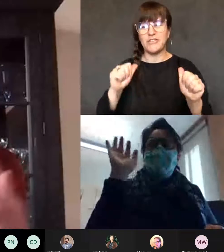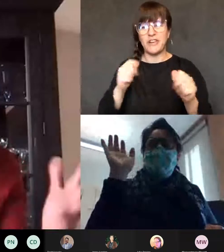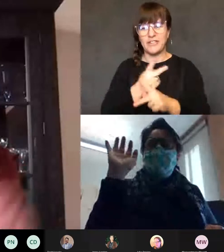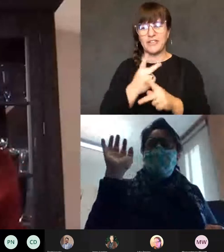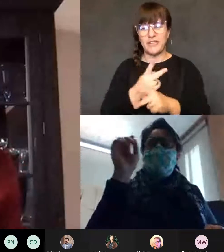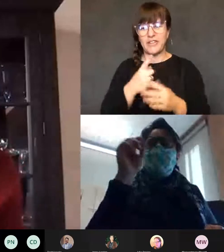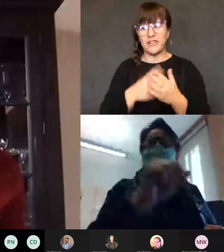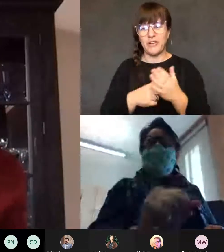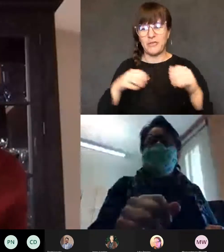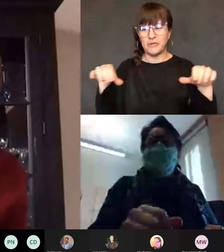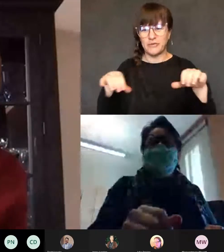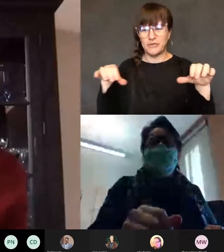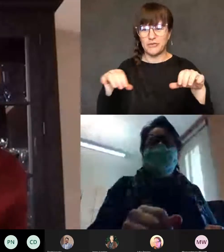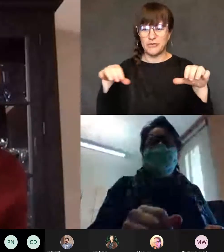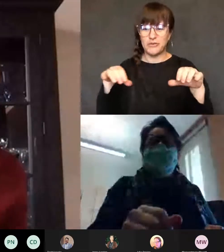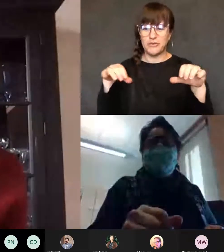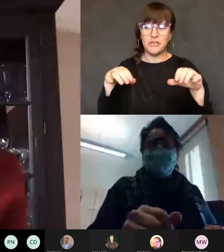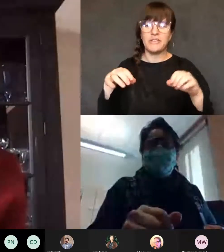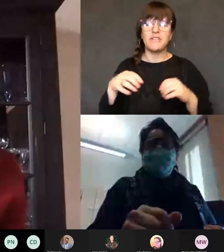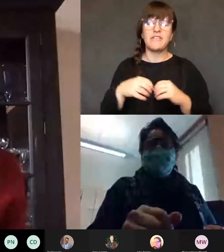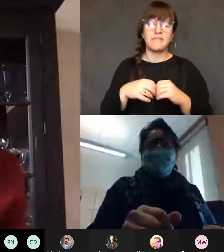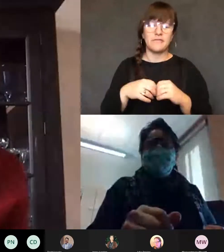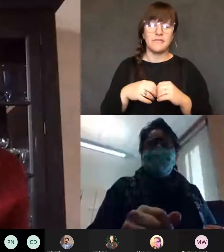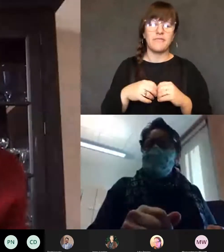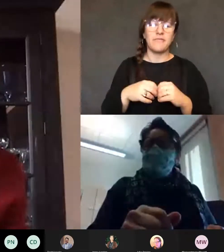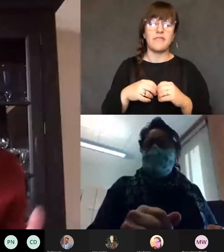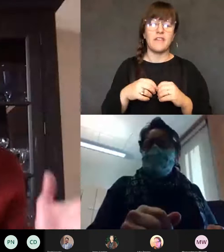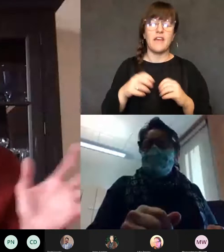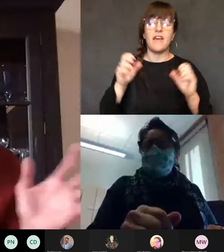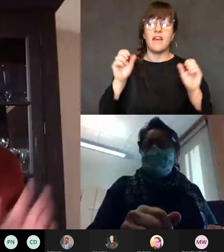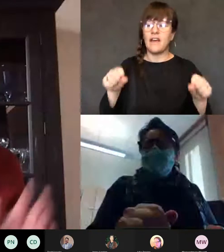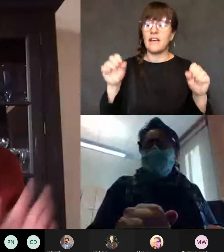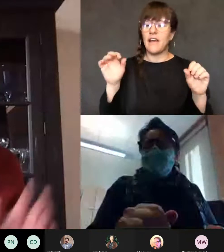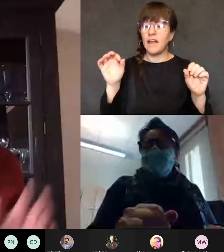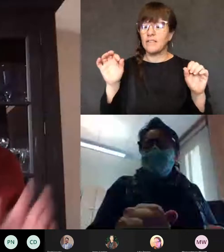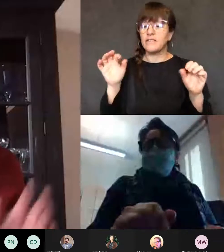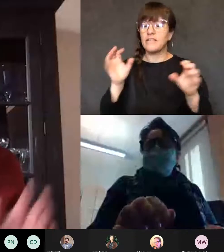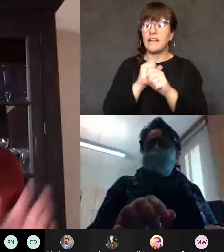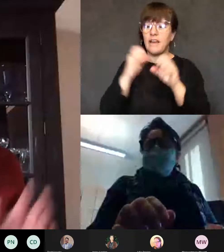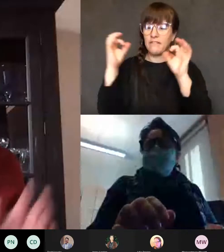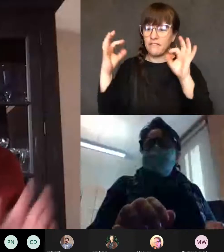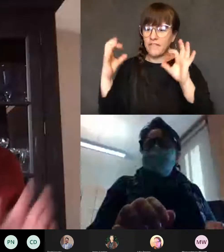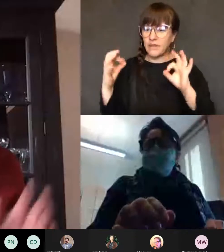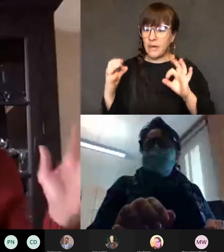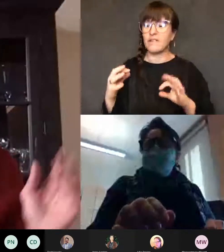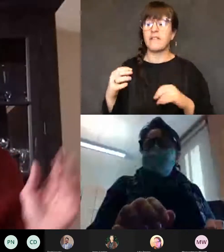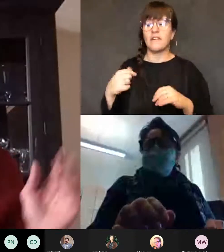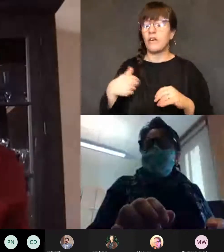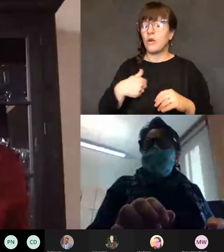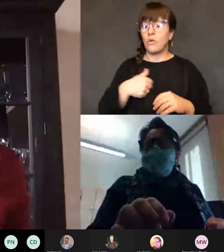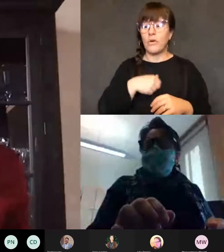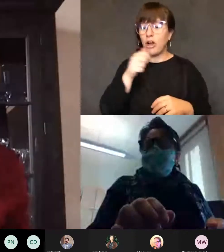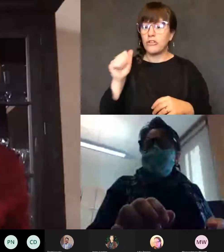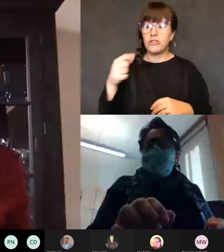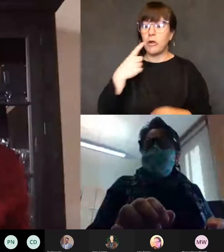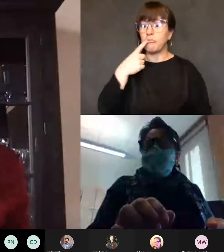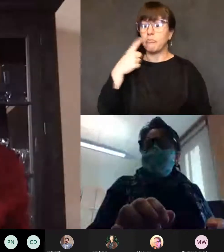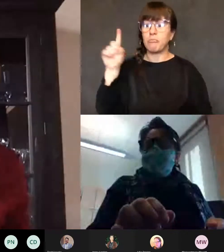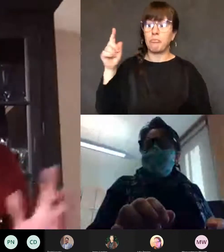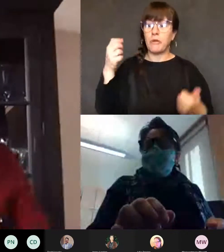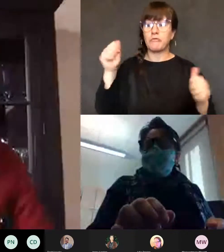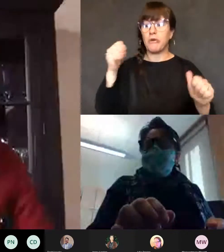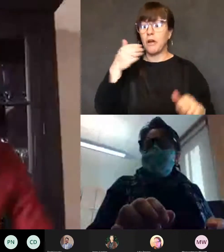bounce ideas and suggestions off of people who really know what they're doing. And we're not just so much as like, flying by the seat of our pants and trying to figure